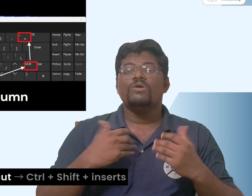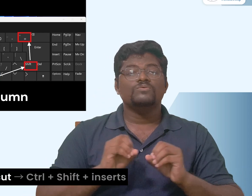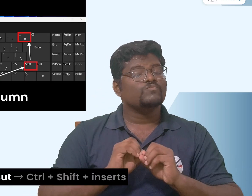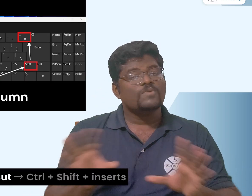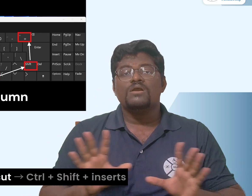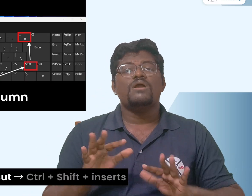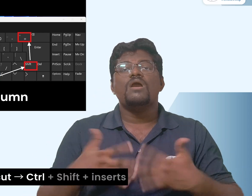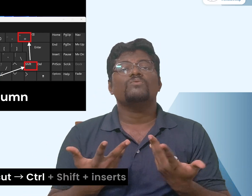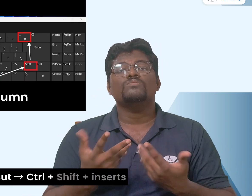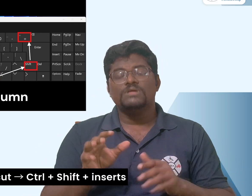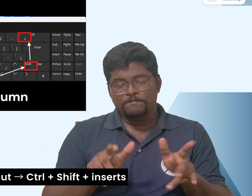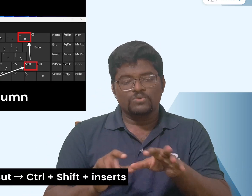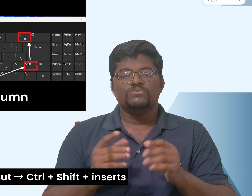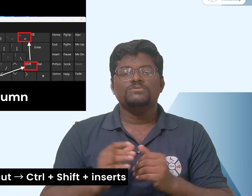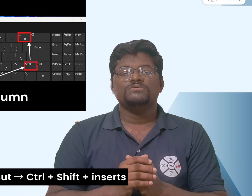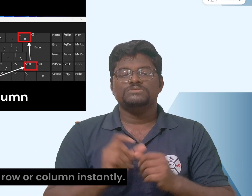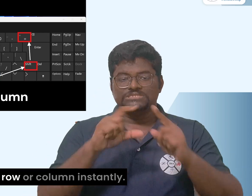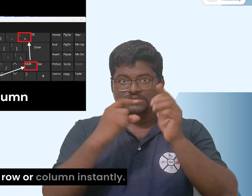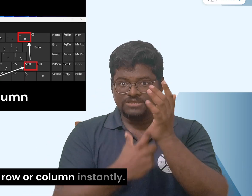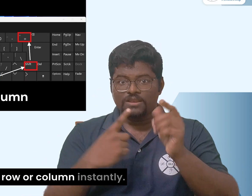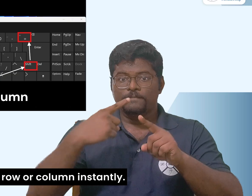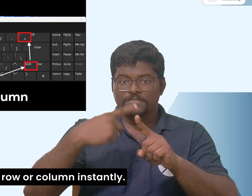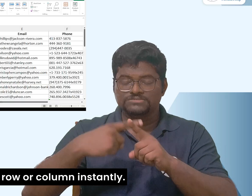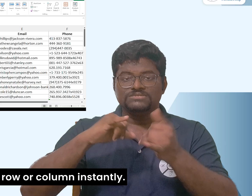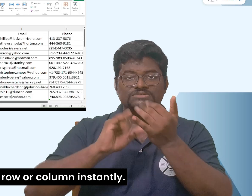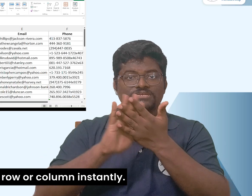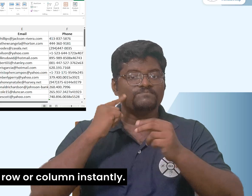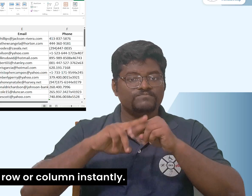Shortcut Ctrl plus Shift plus inserts a new row or column instantly.